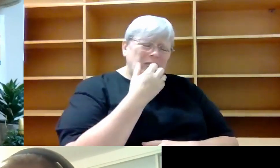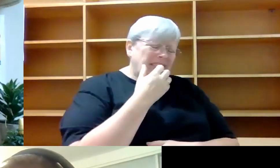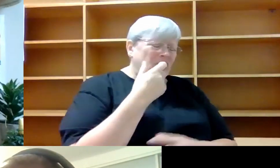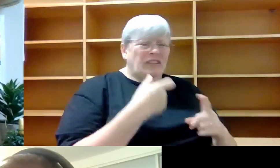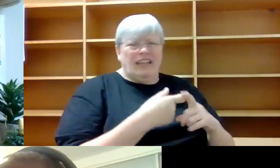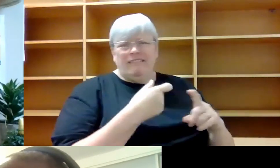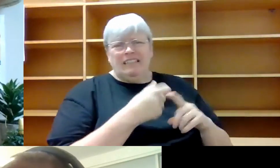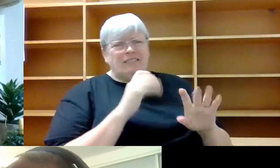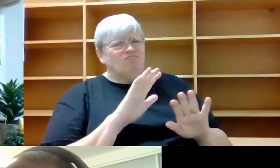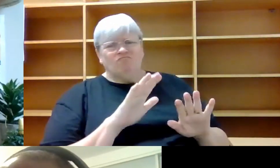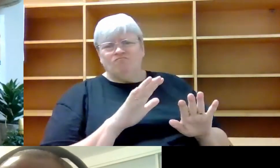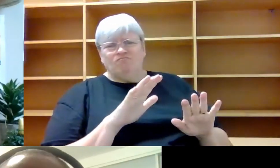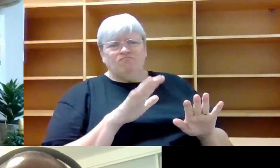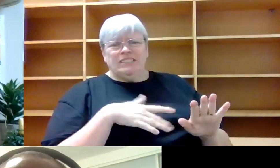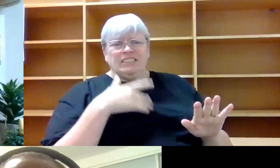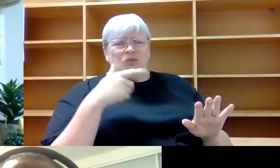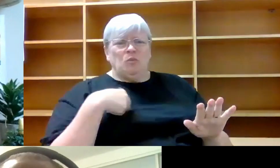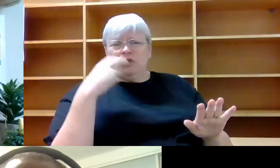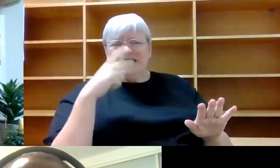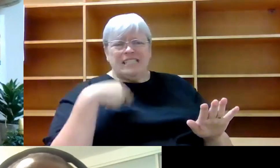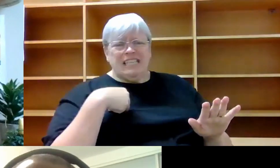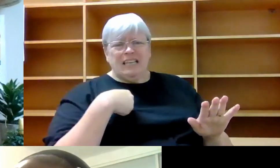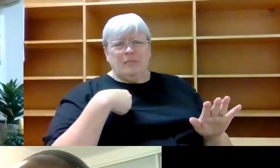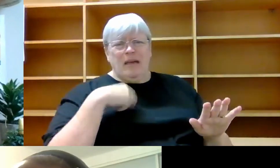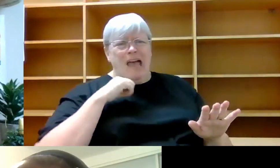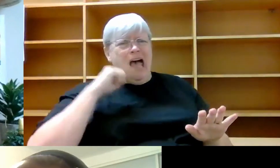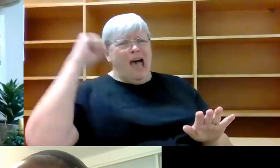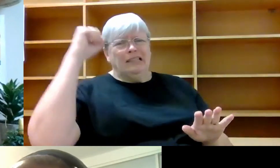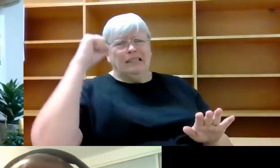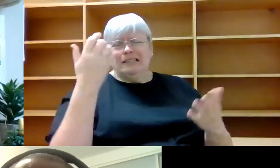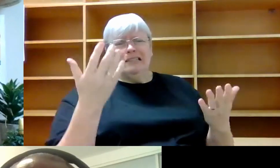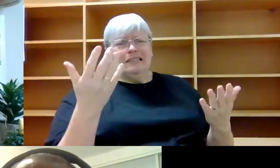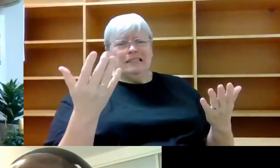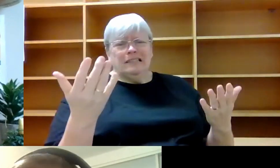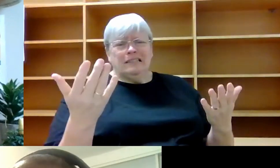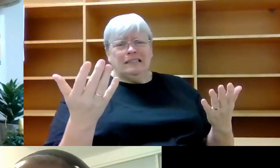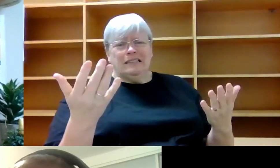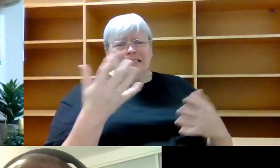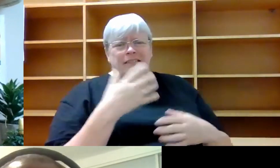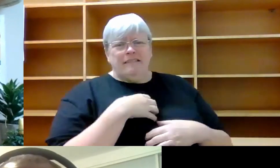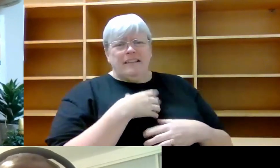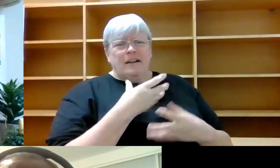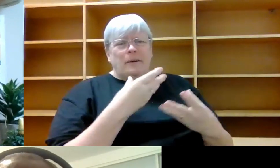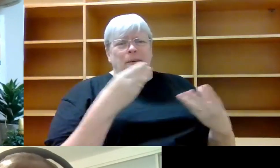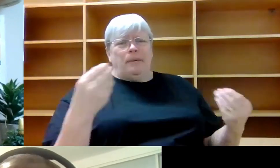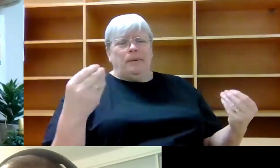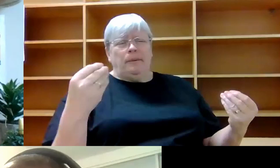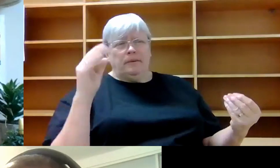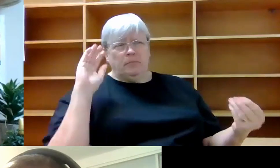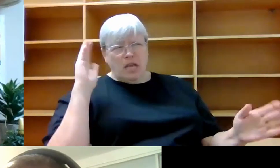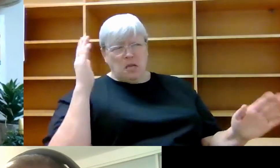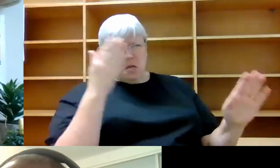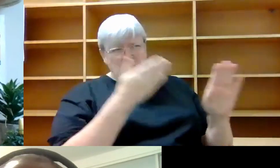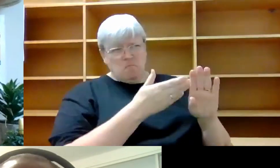pit. I didn't want to see him dangling from a thick branch. Fear left me. Naomi was with